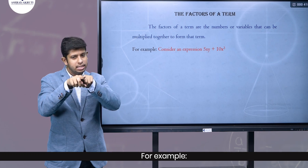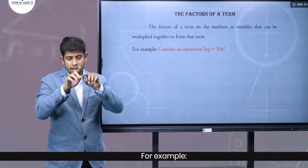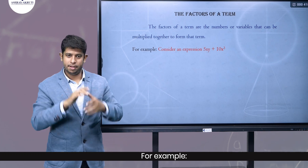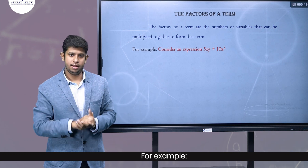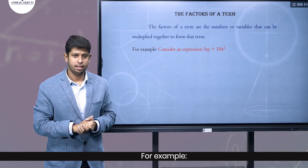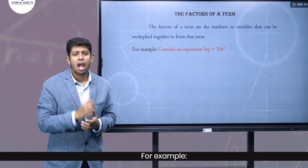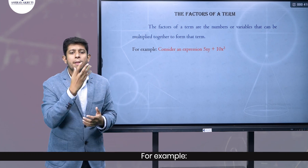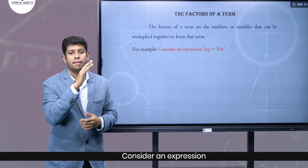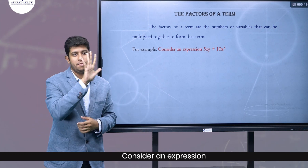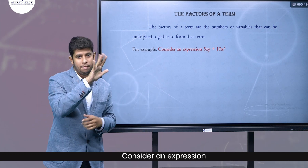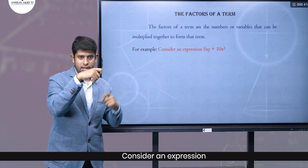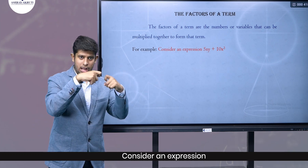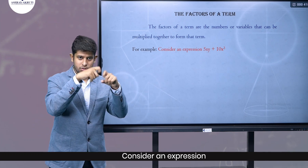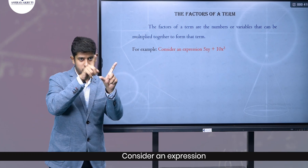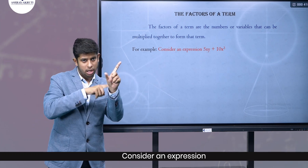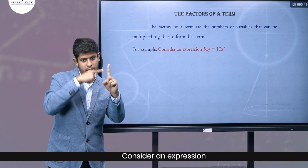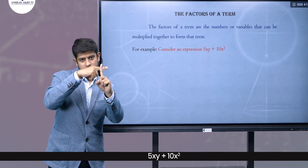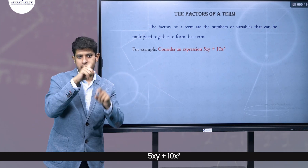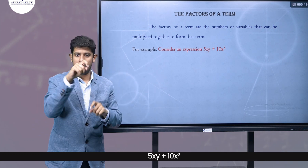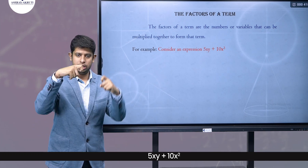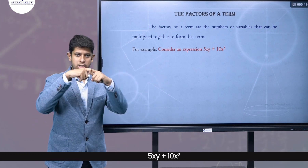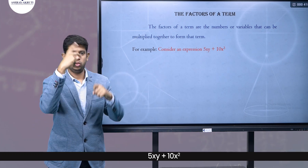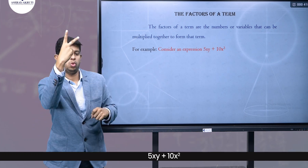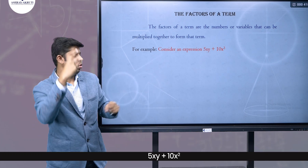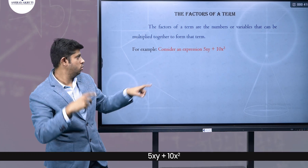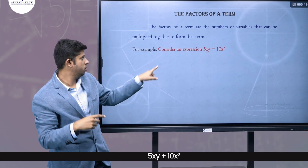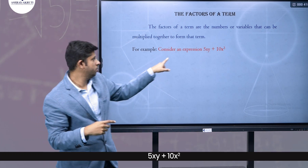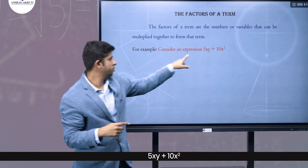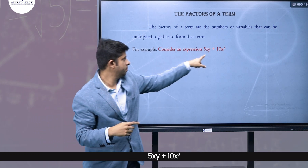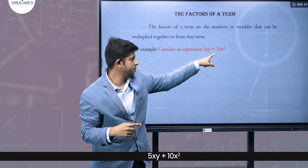example, consider an expression 5xy plus 10x square.